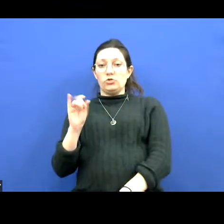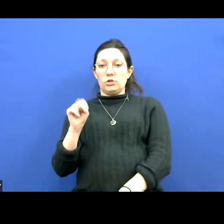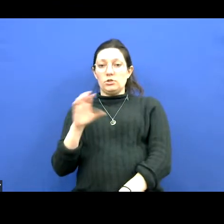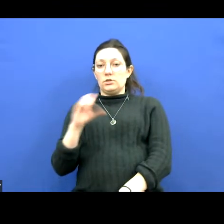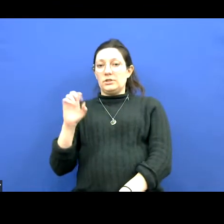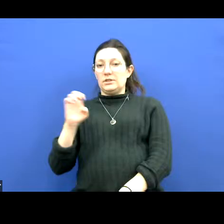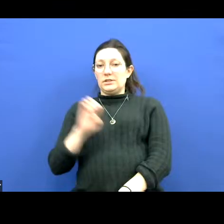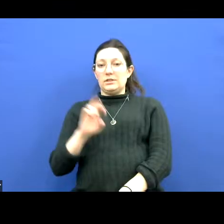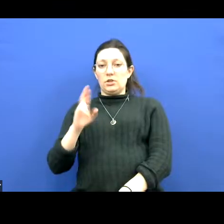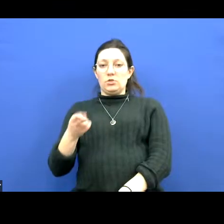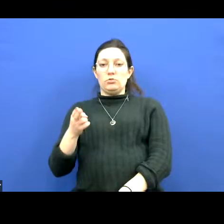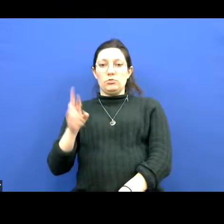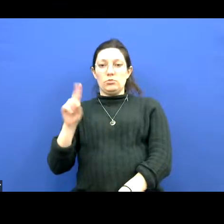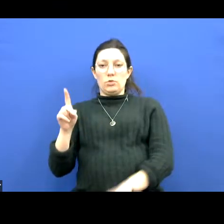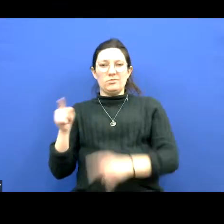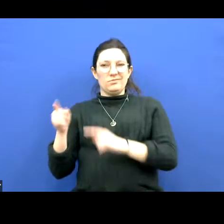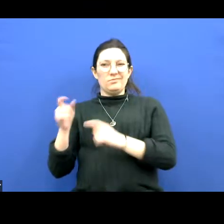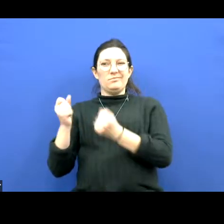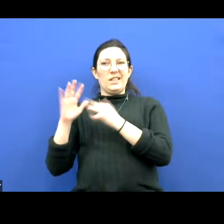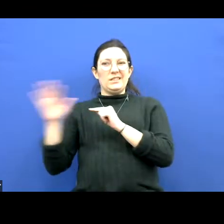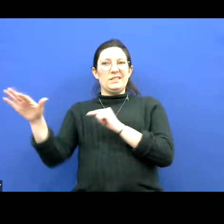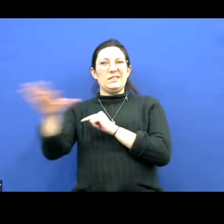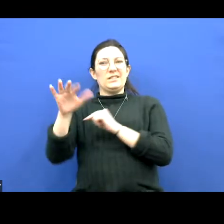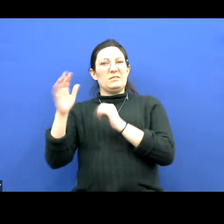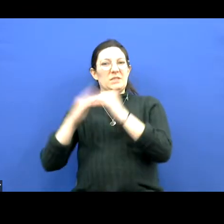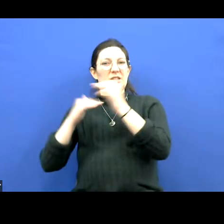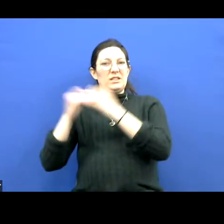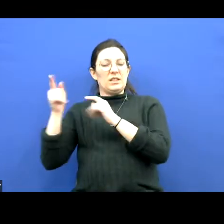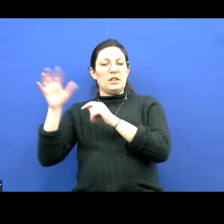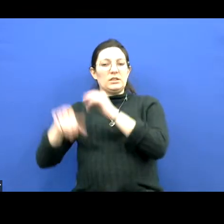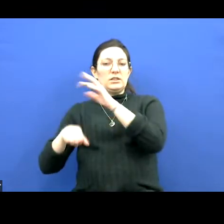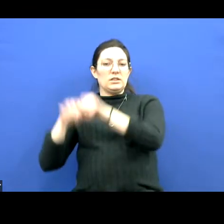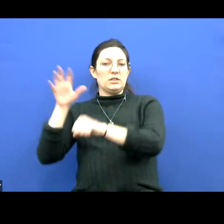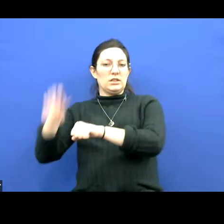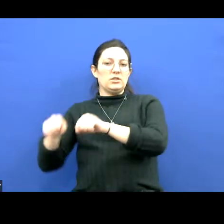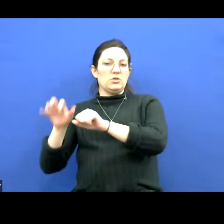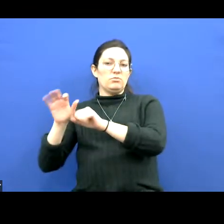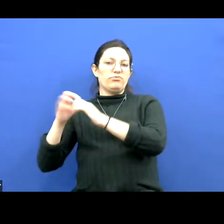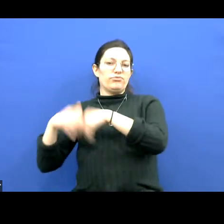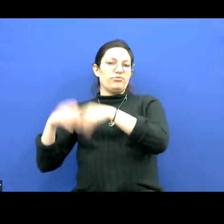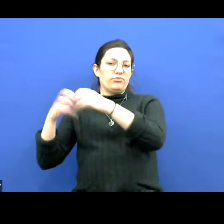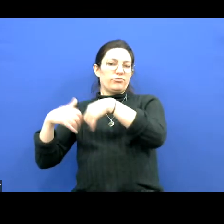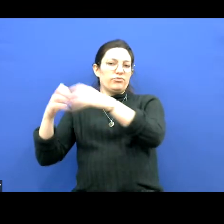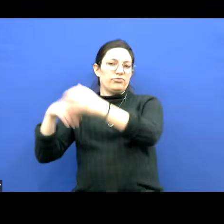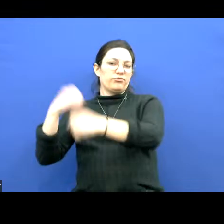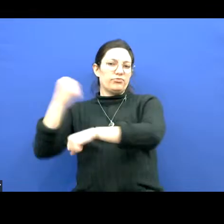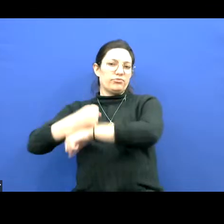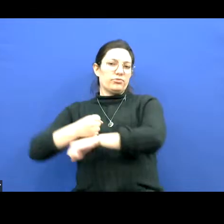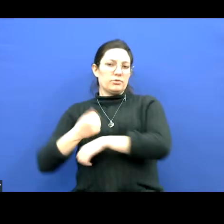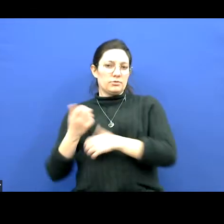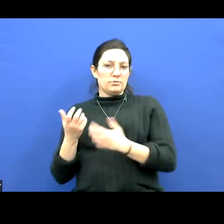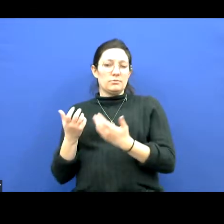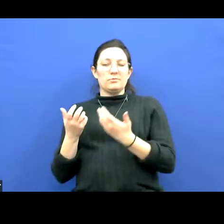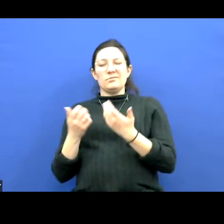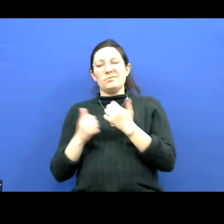we've lost a lot of the buildings that were once there. mostly through